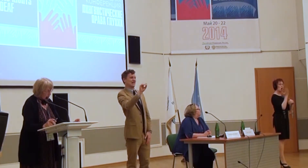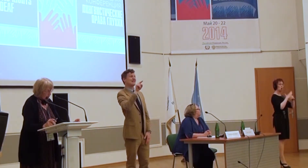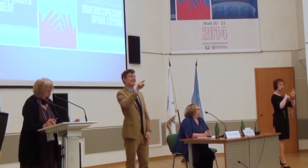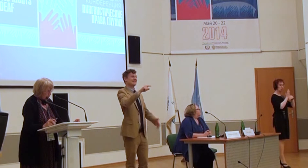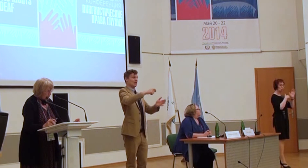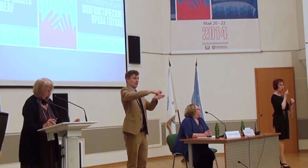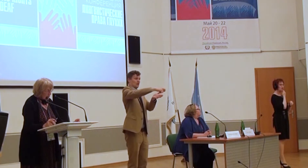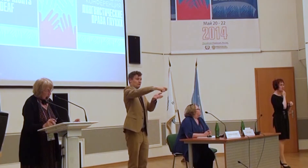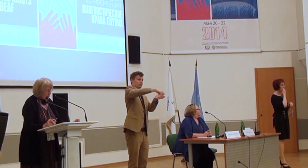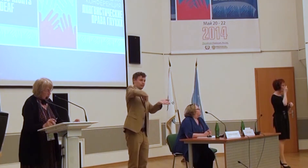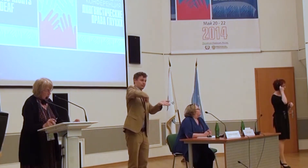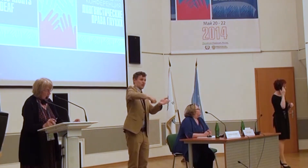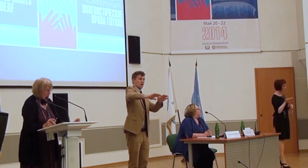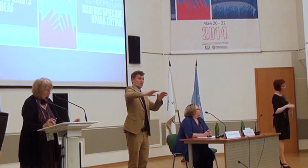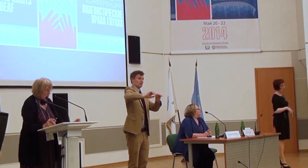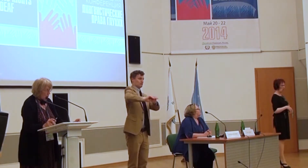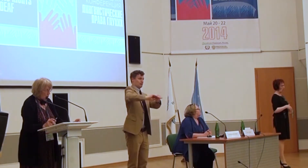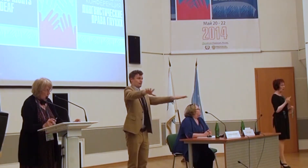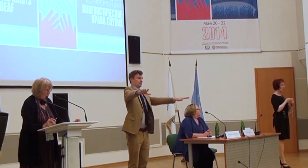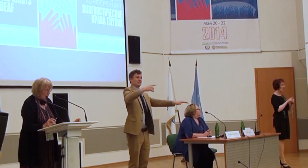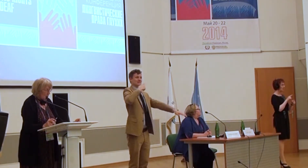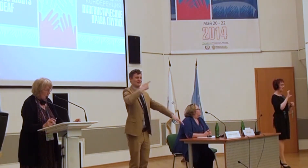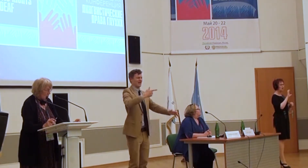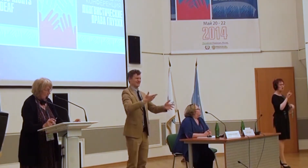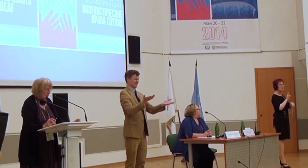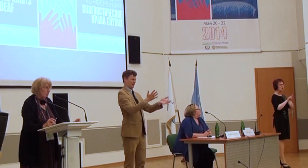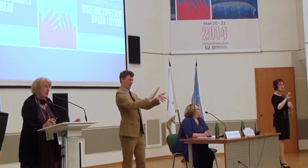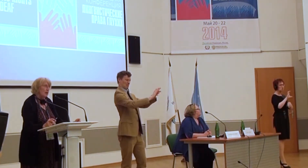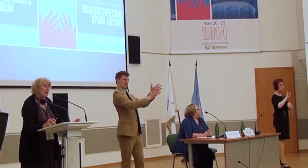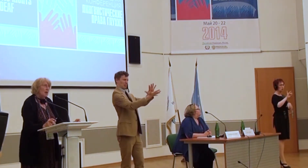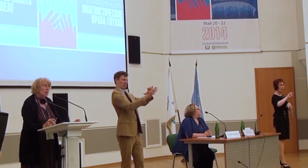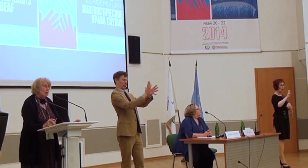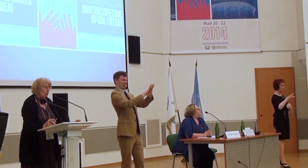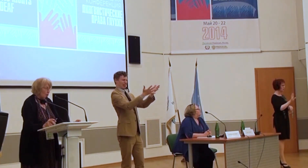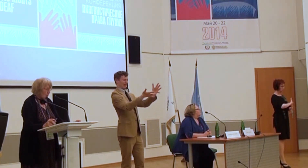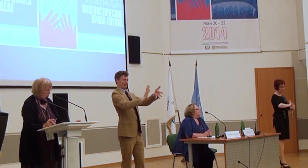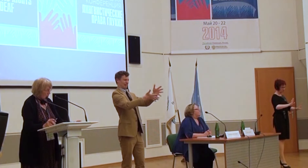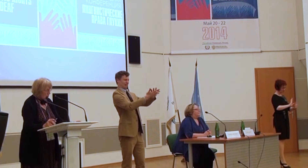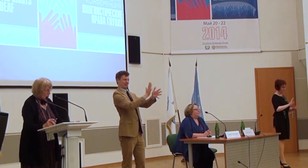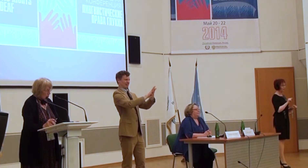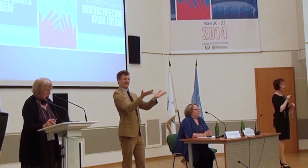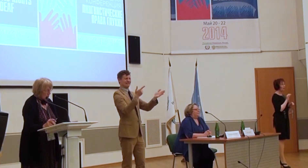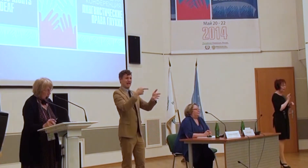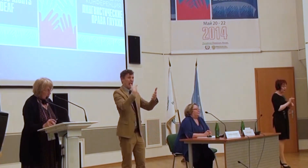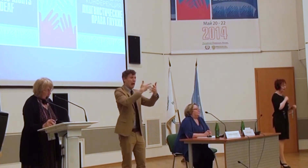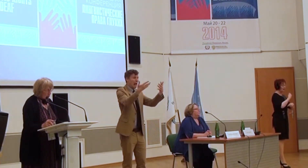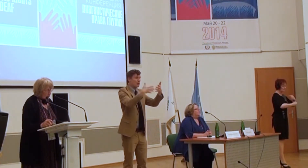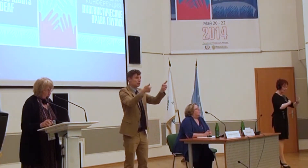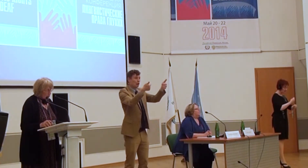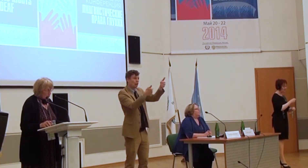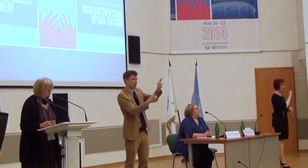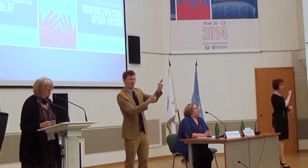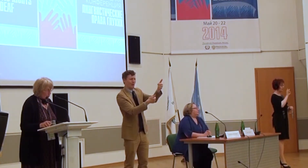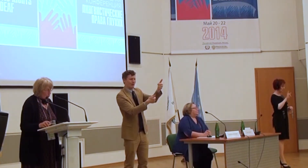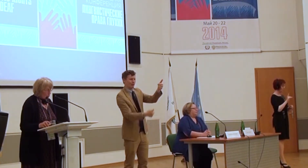language. Inevitably, the Soviet Union then became a country with an oral education policy, and with